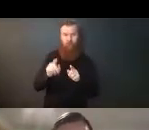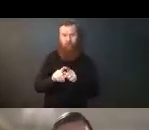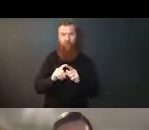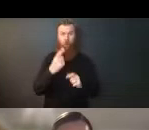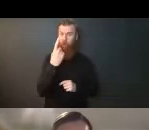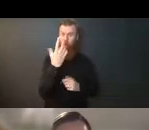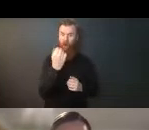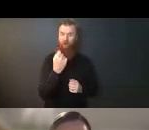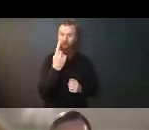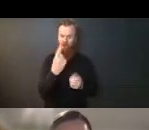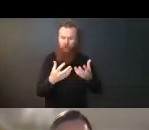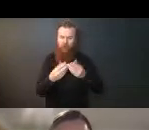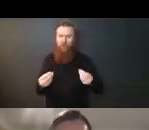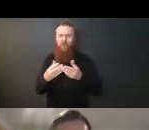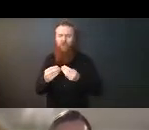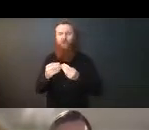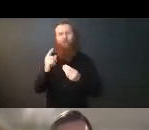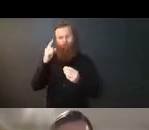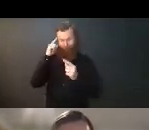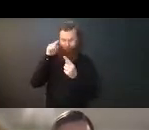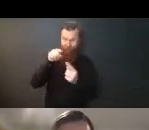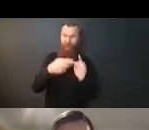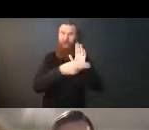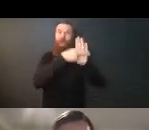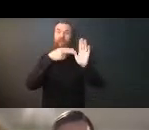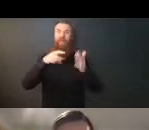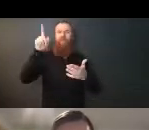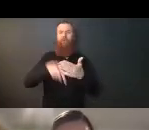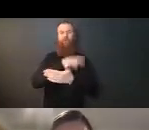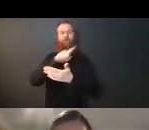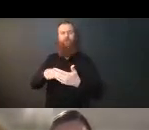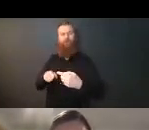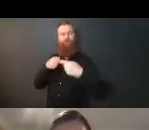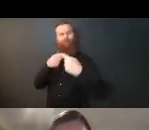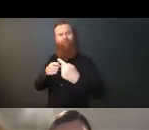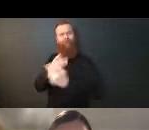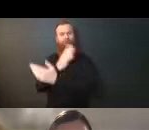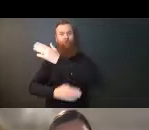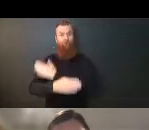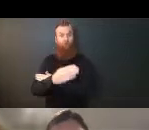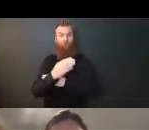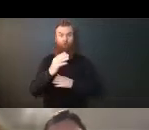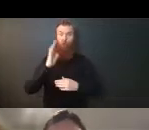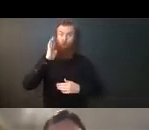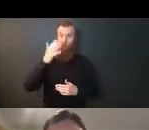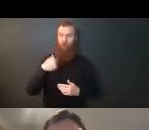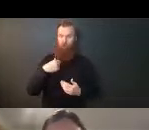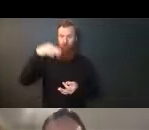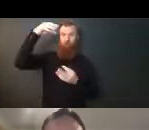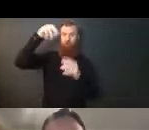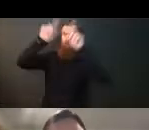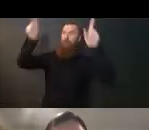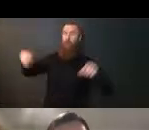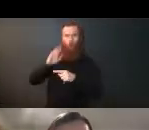So that's really kind of the key. And UNICEF has done a whole host of research and an evidence review to support this